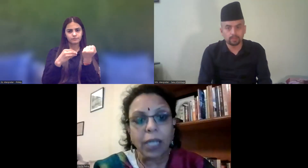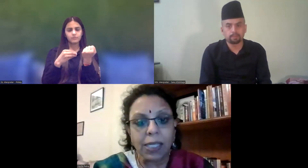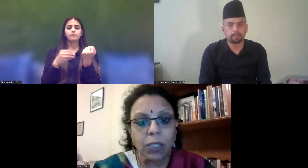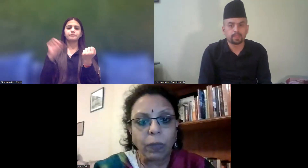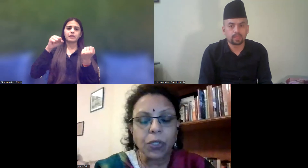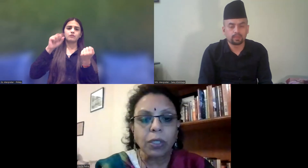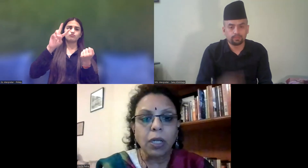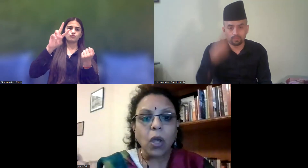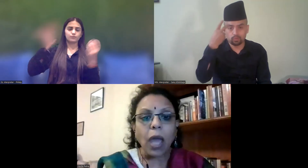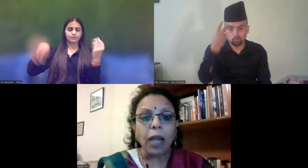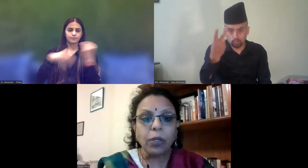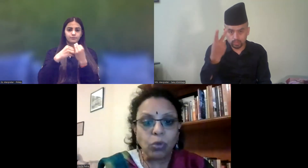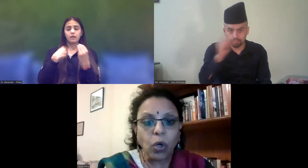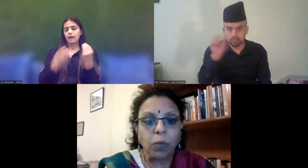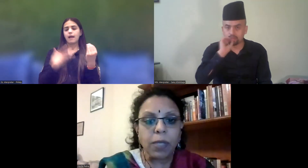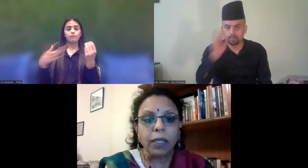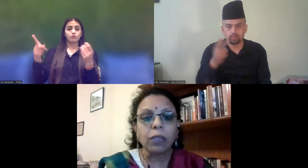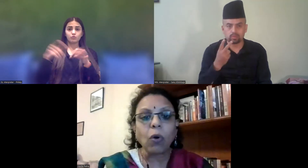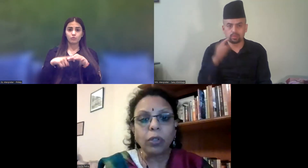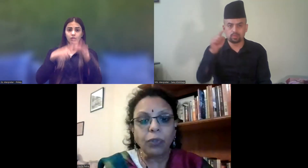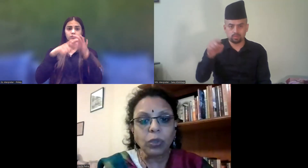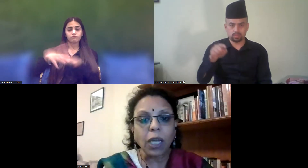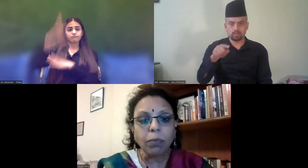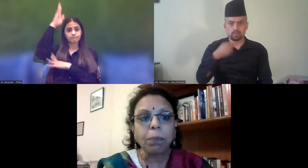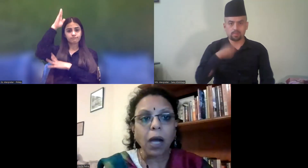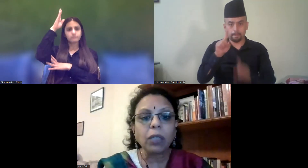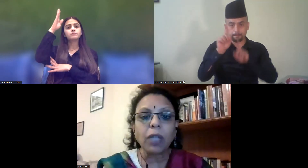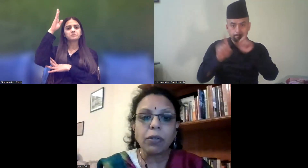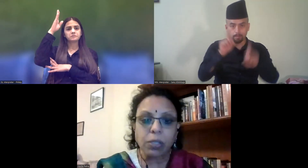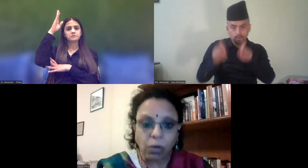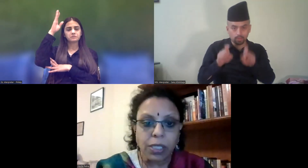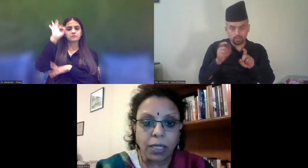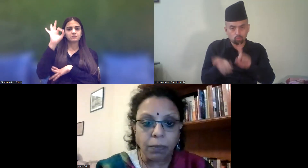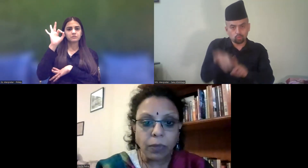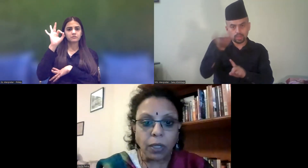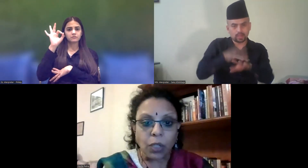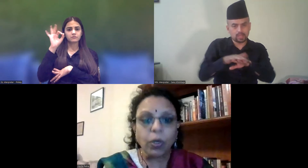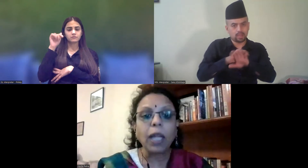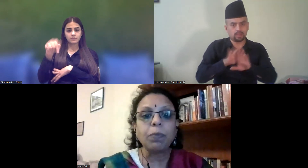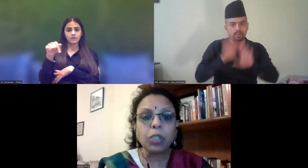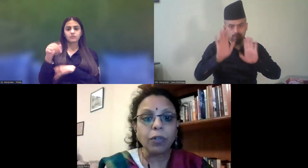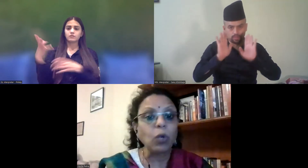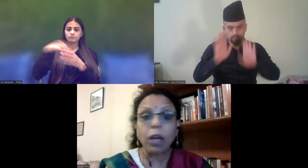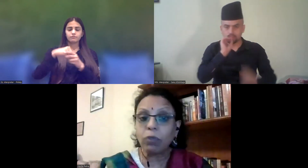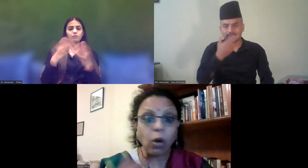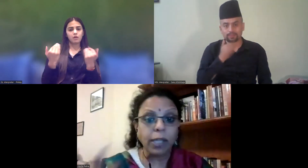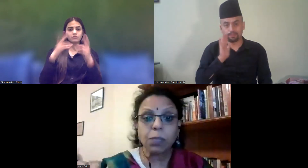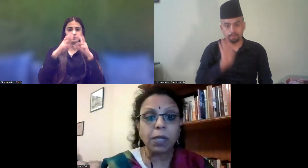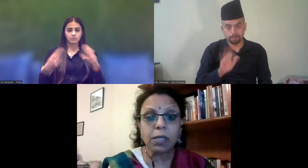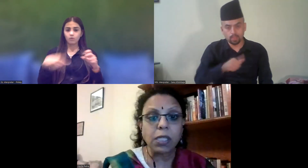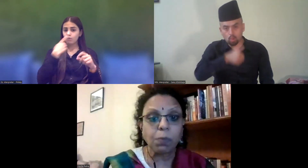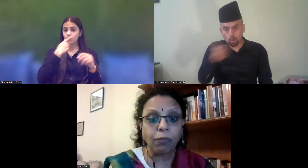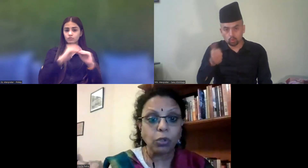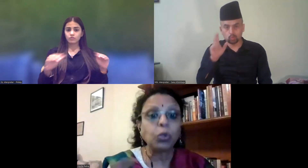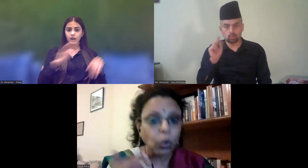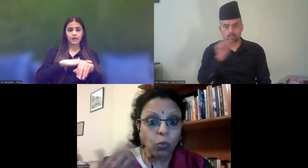you raised this question, and I do hope, Sanket, all of you can be part of that resource team to help children who have not